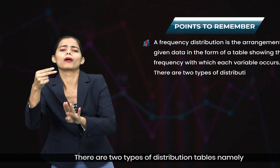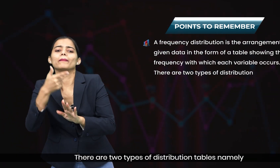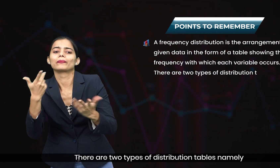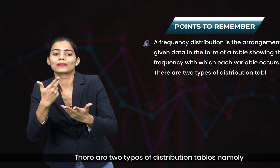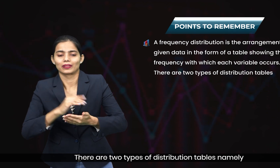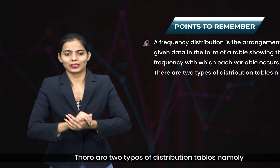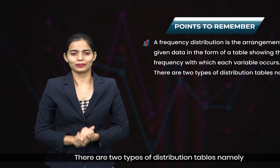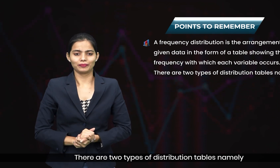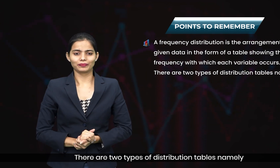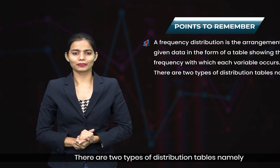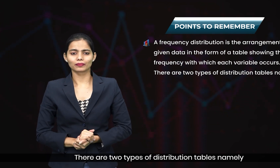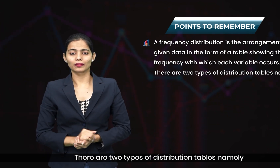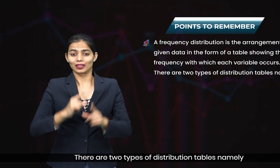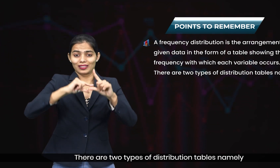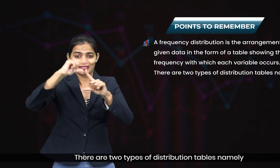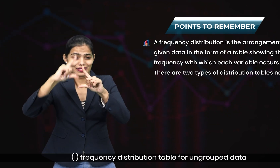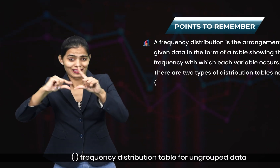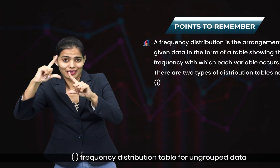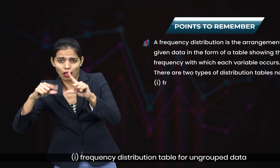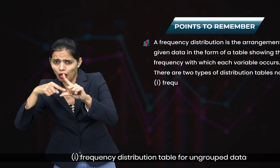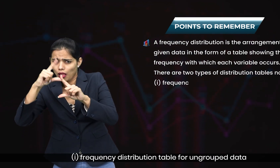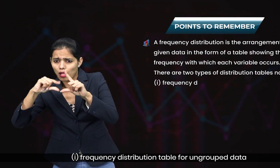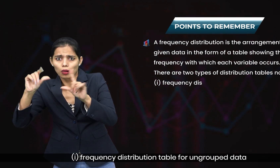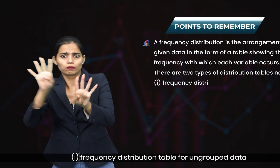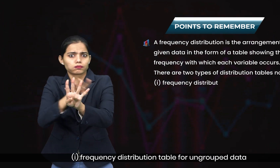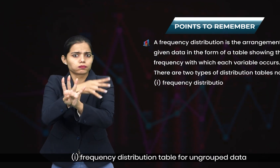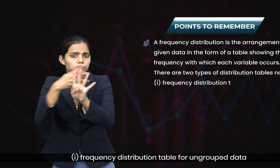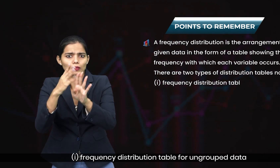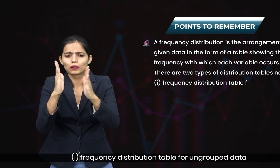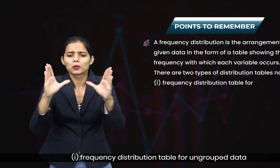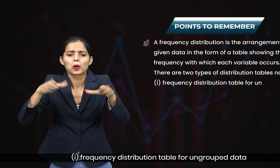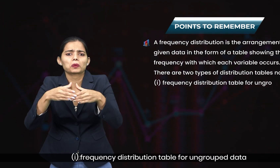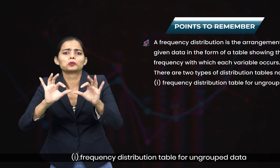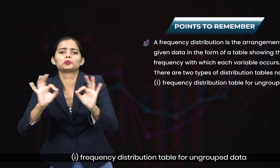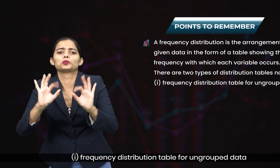tables, namely frequency distribution table for ungrouped data